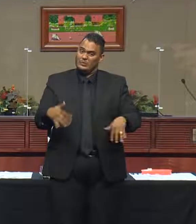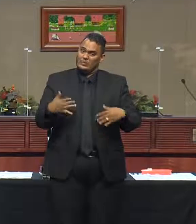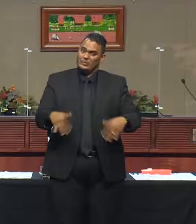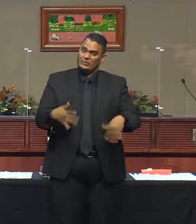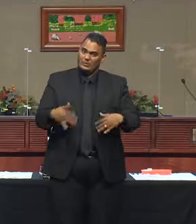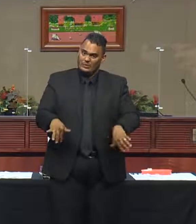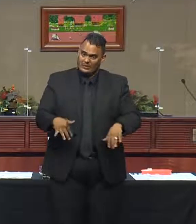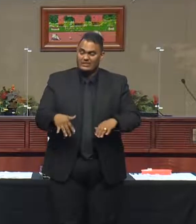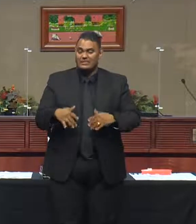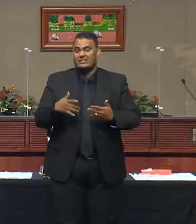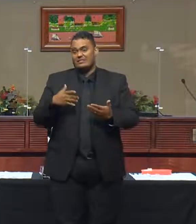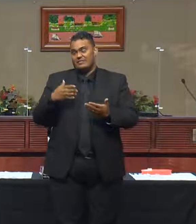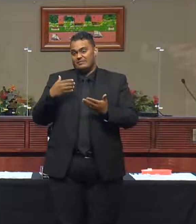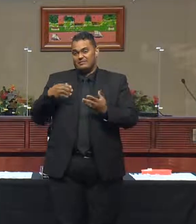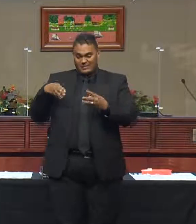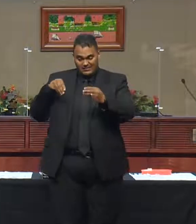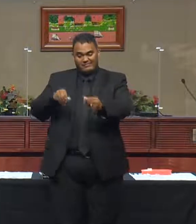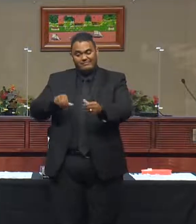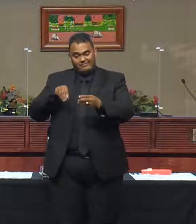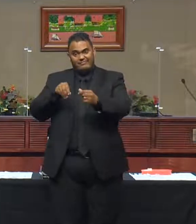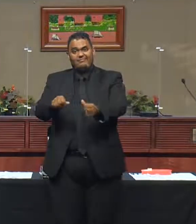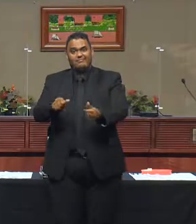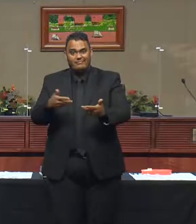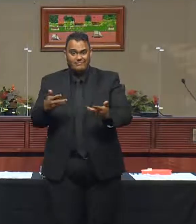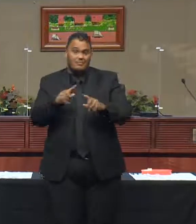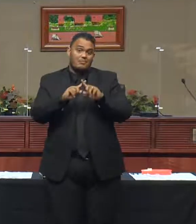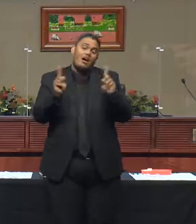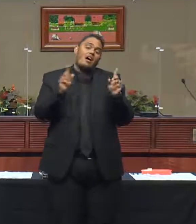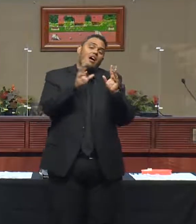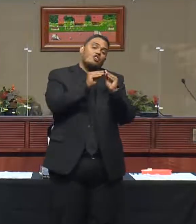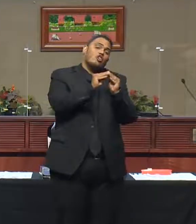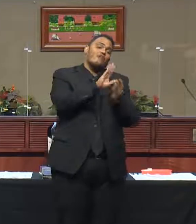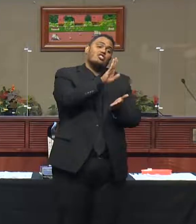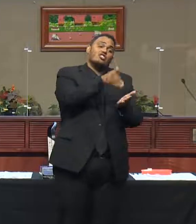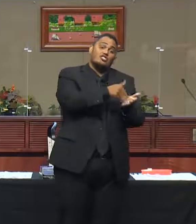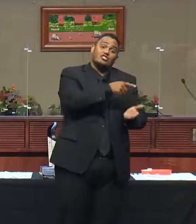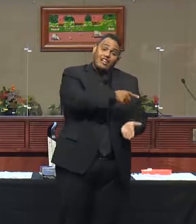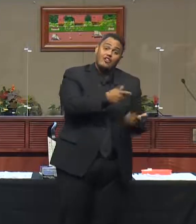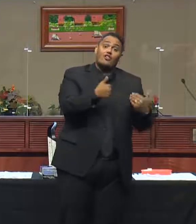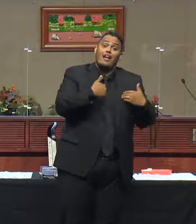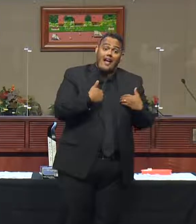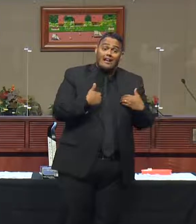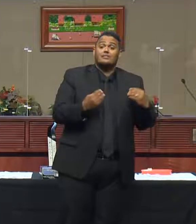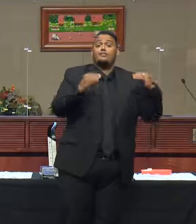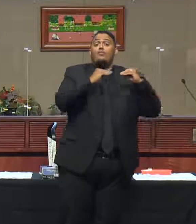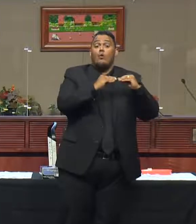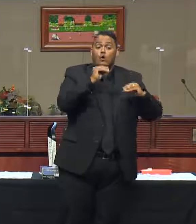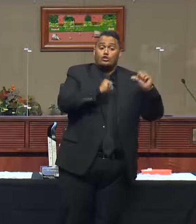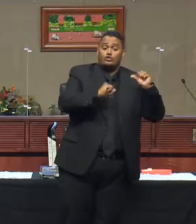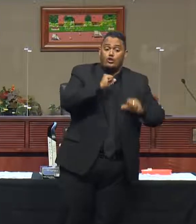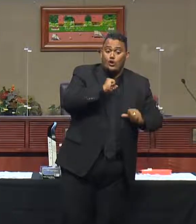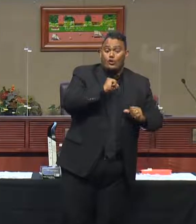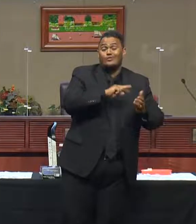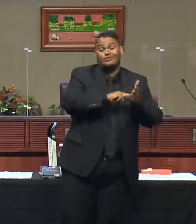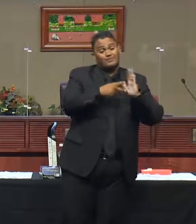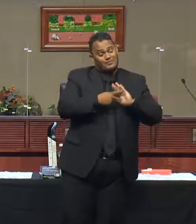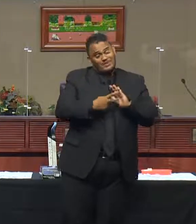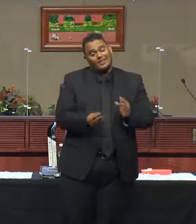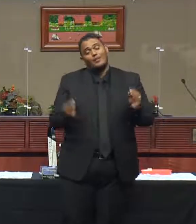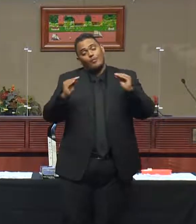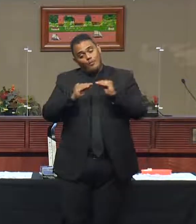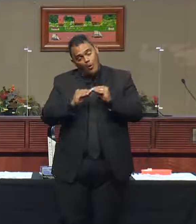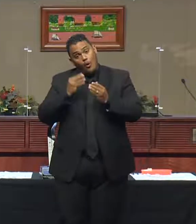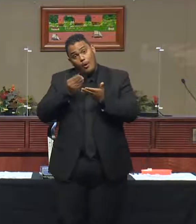convention center, he'll tell you they've got shows lined up. So the more shows they have, the more revenue they bring in. And that